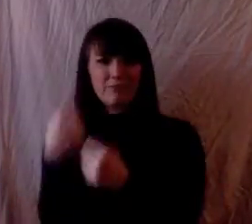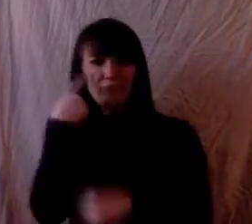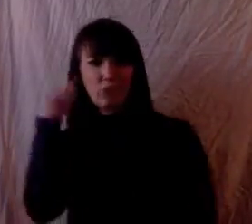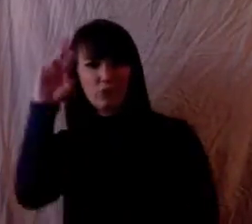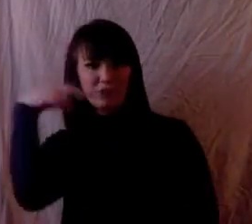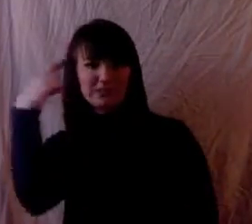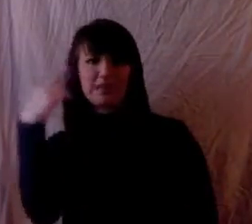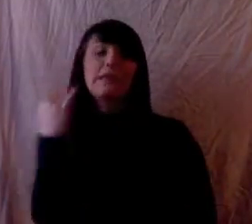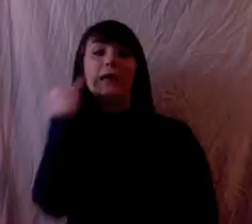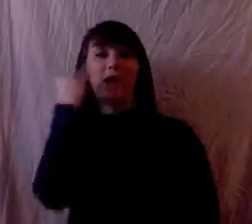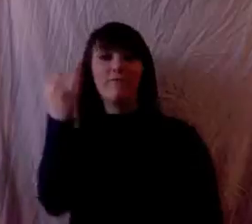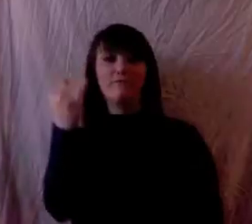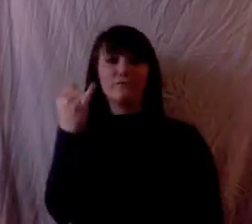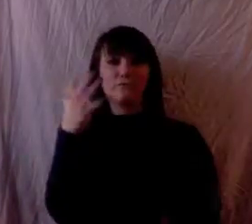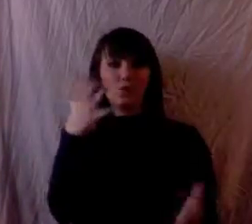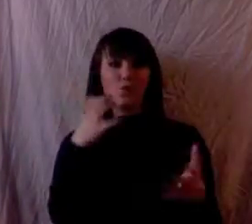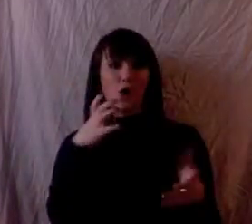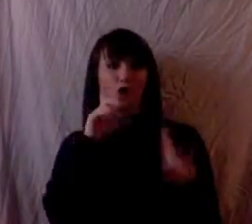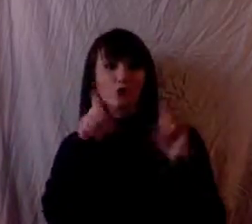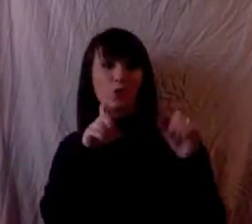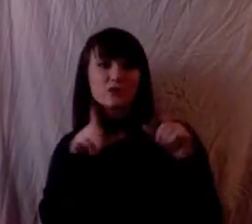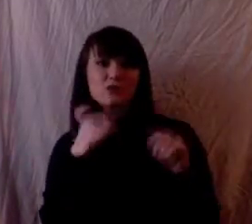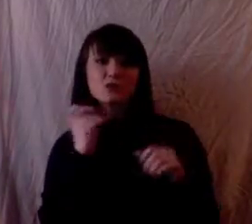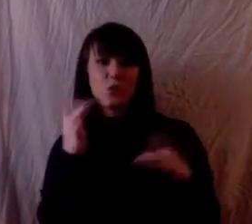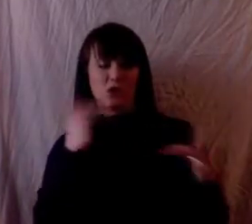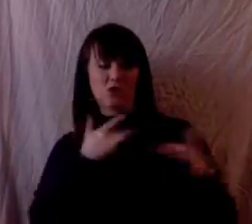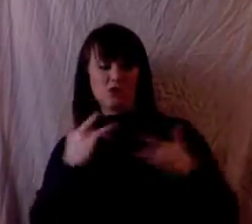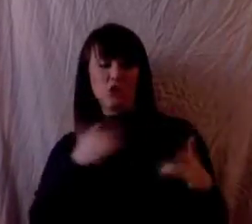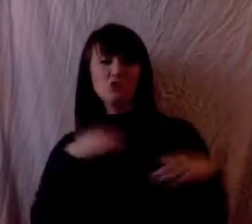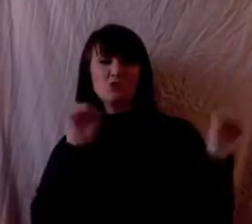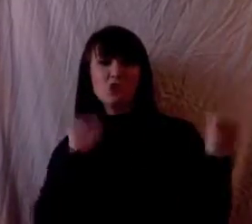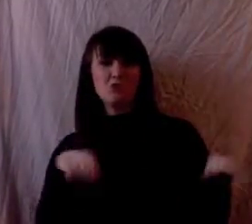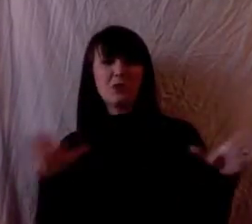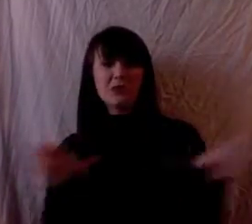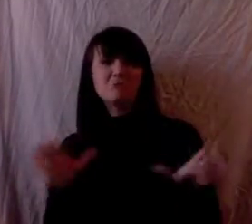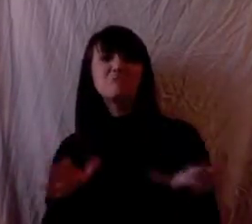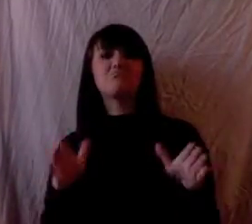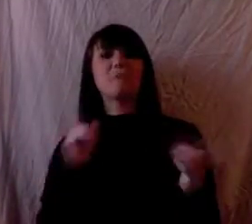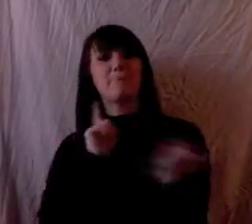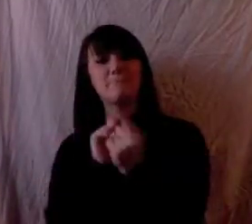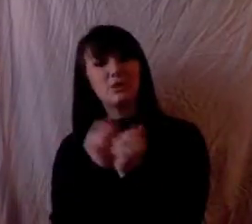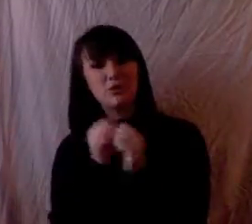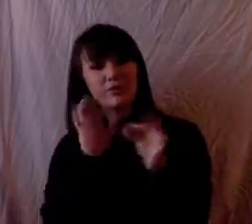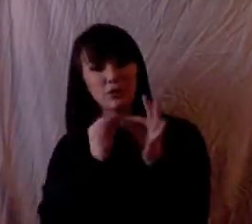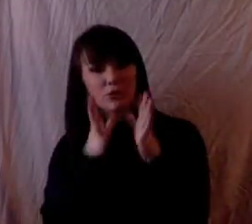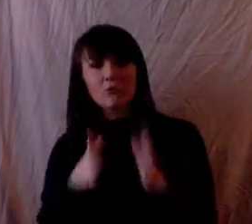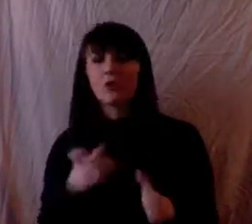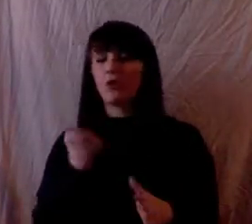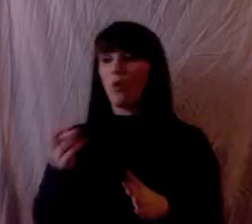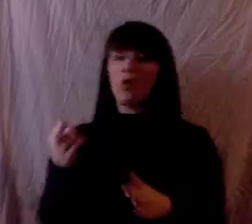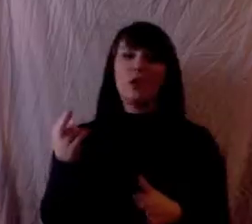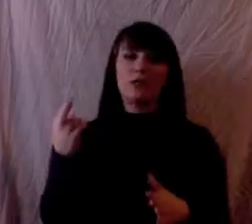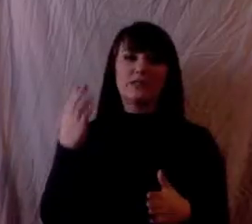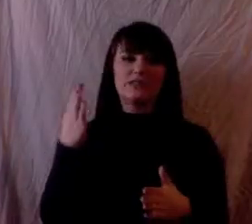with the interpreter after class if you have any questions or concerns about the way that they interpreted or any other concerns as they come